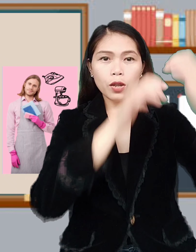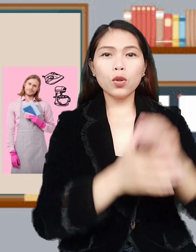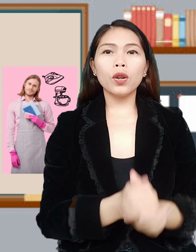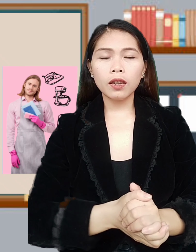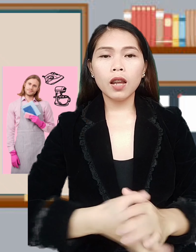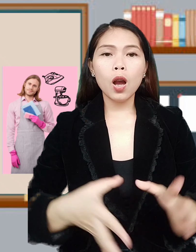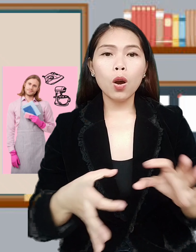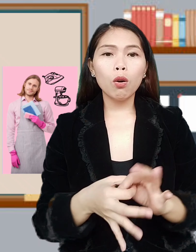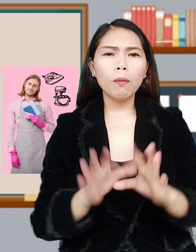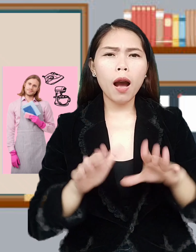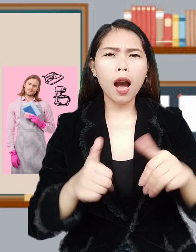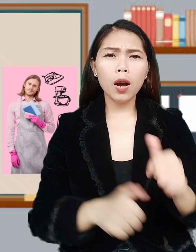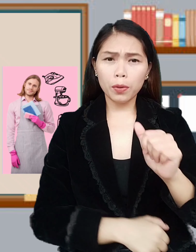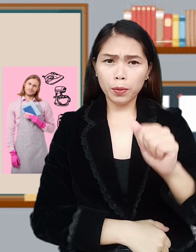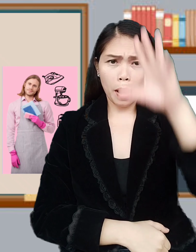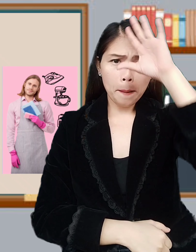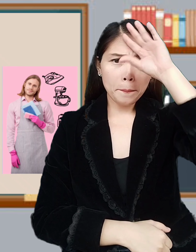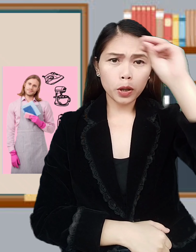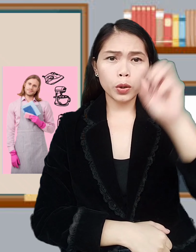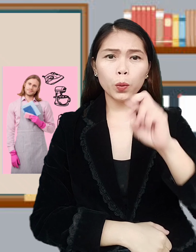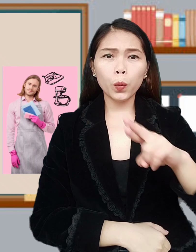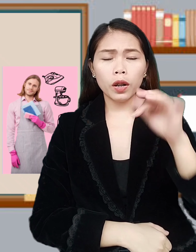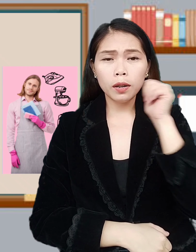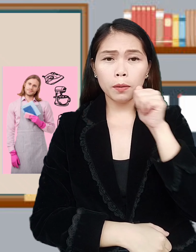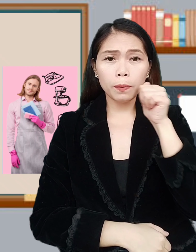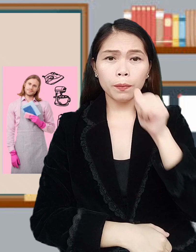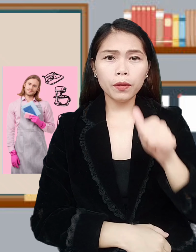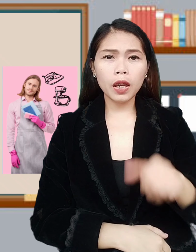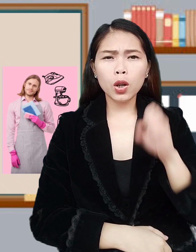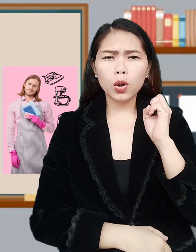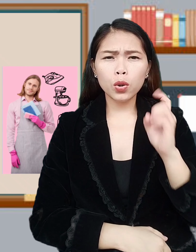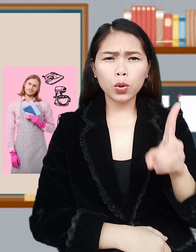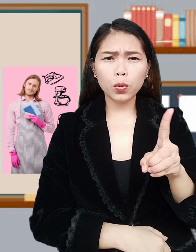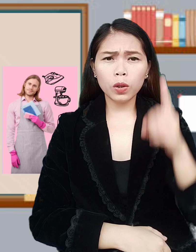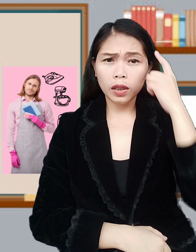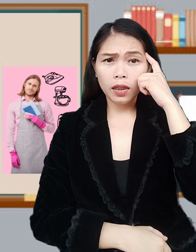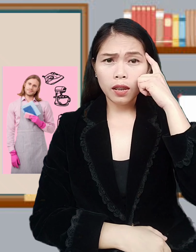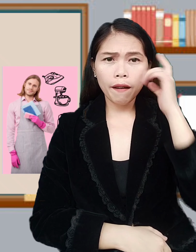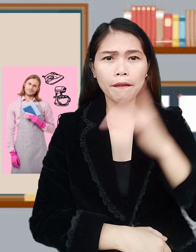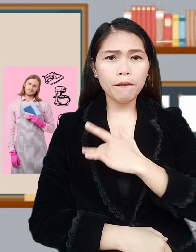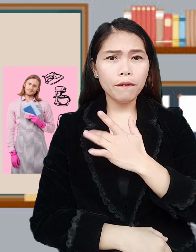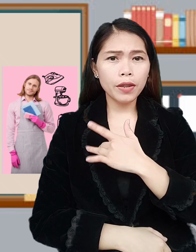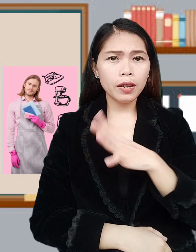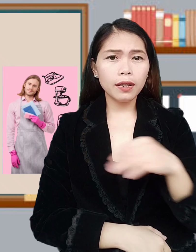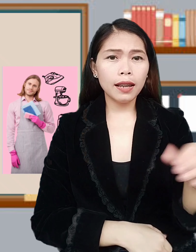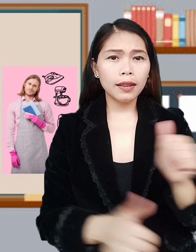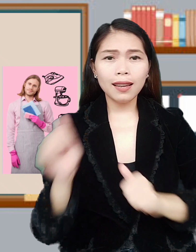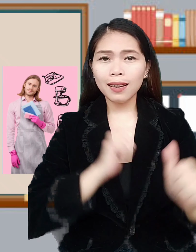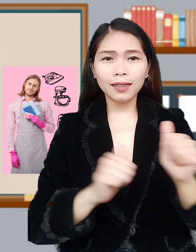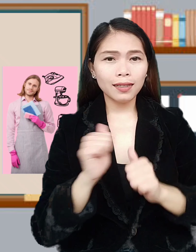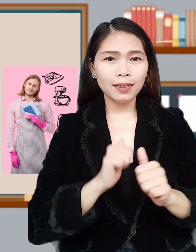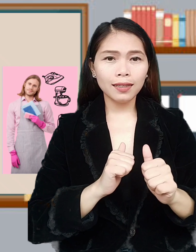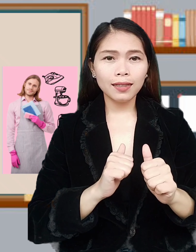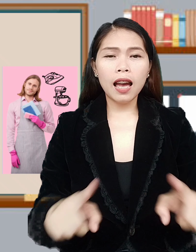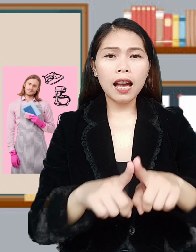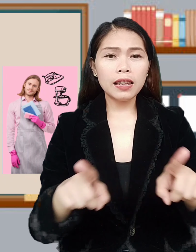expectation of how a man and woman should feel, think, and